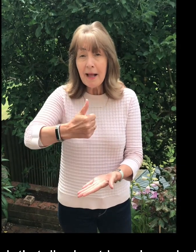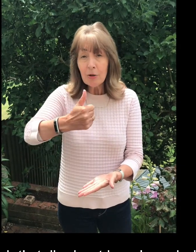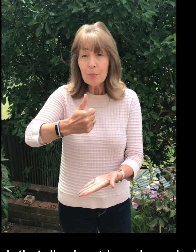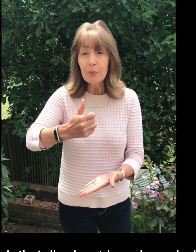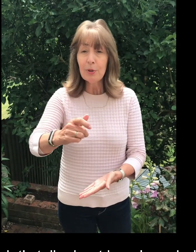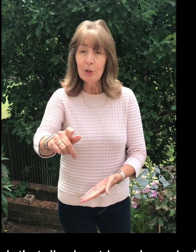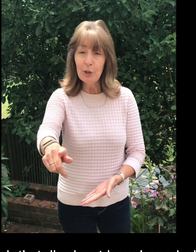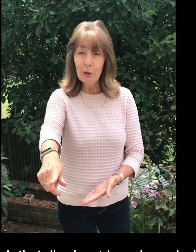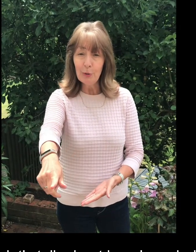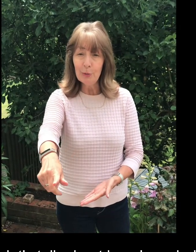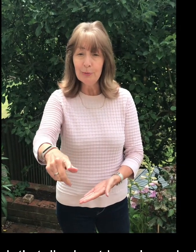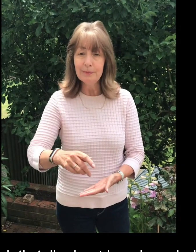help you.